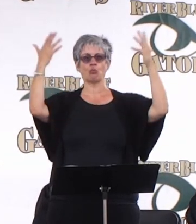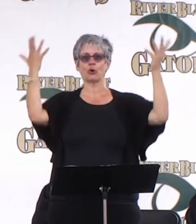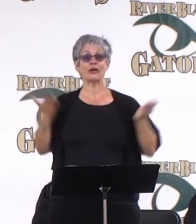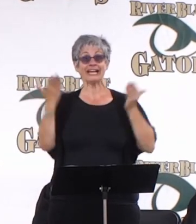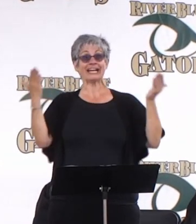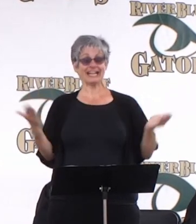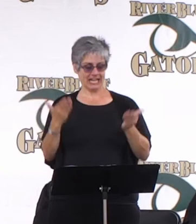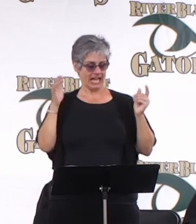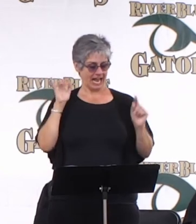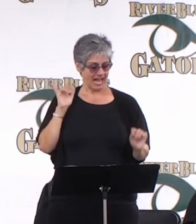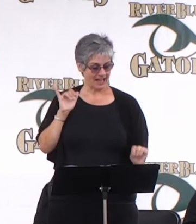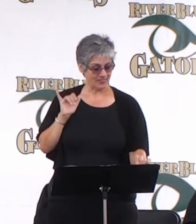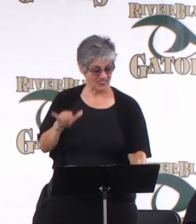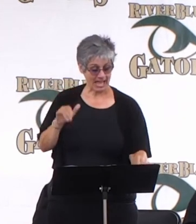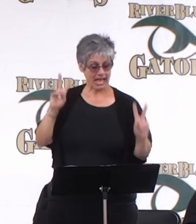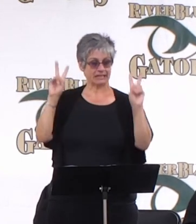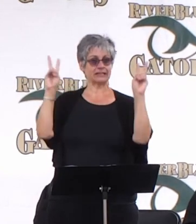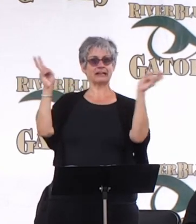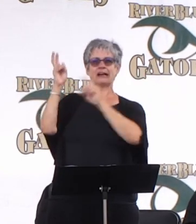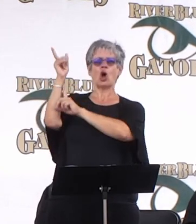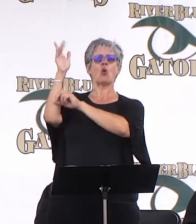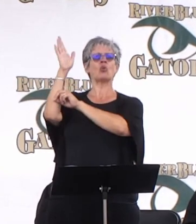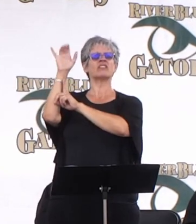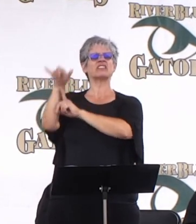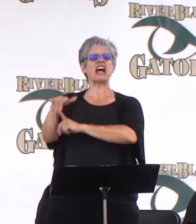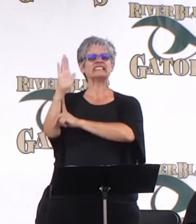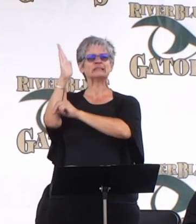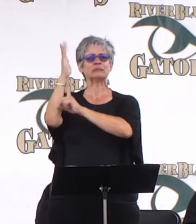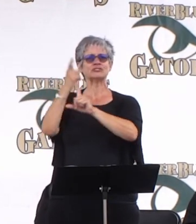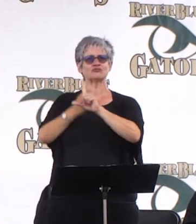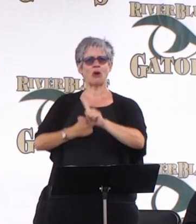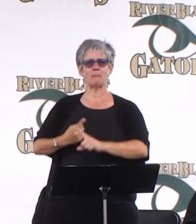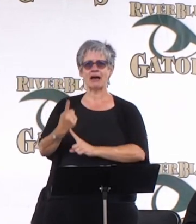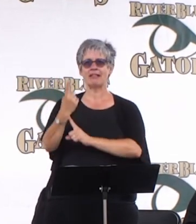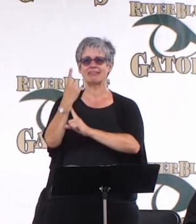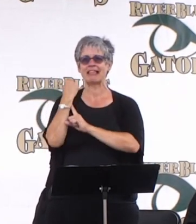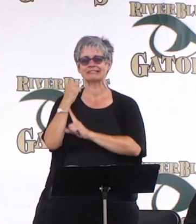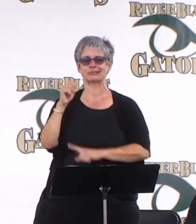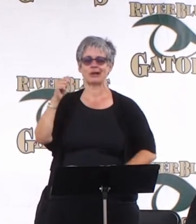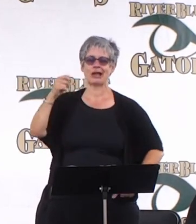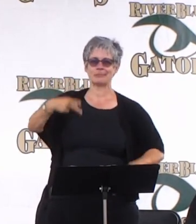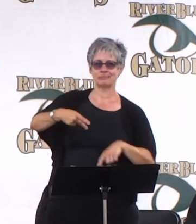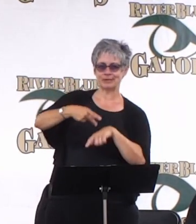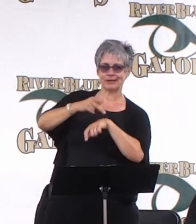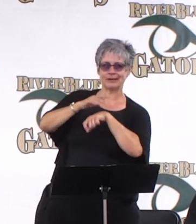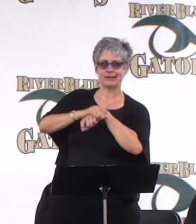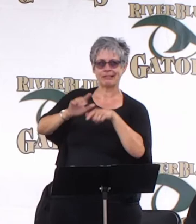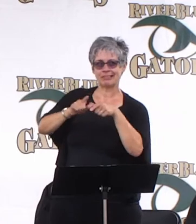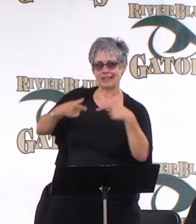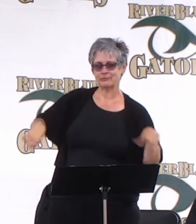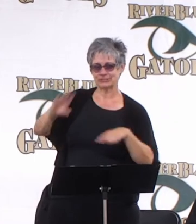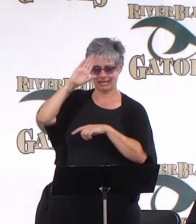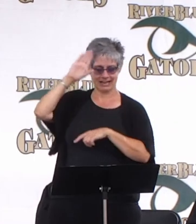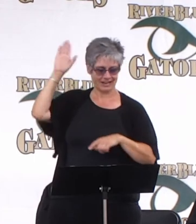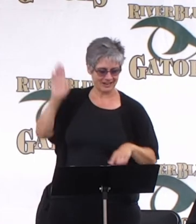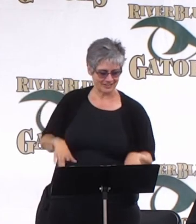This I Believe speech from AP Lang last year, which I know Ms. Devonport would say was fantastic. You guys can laugh. Okay.